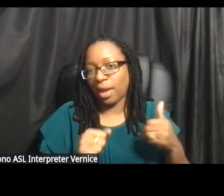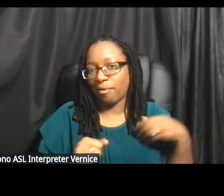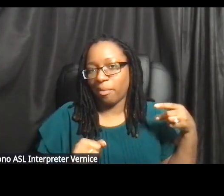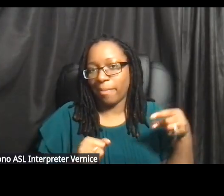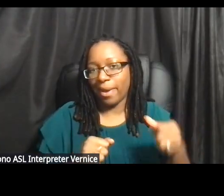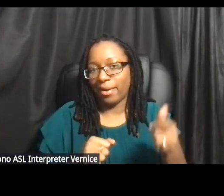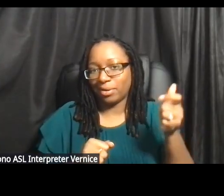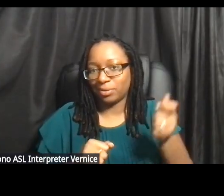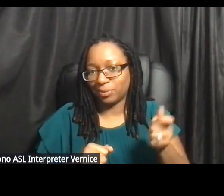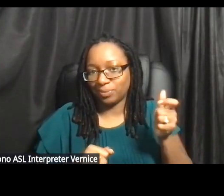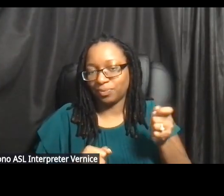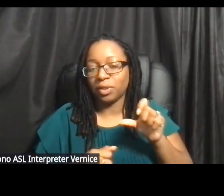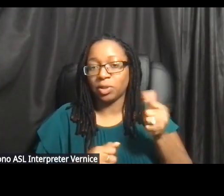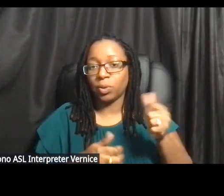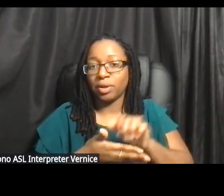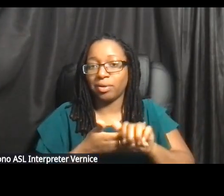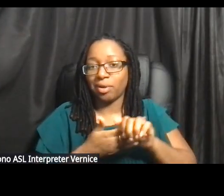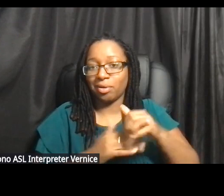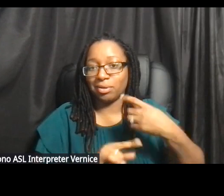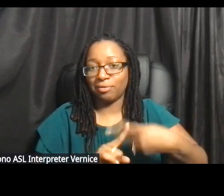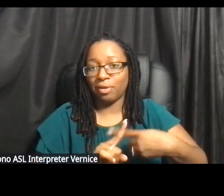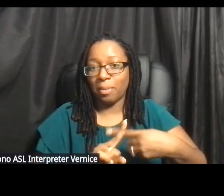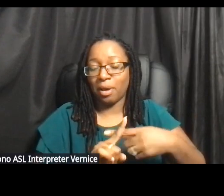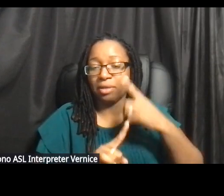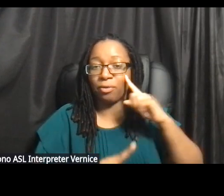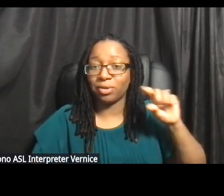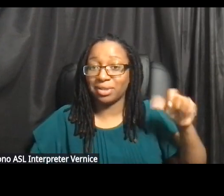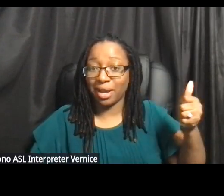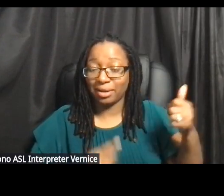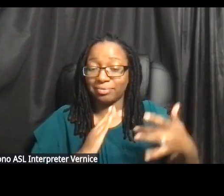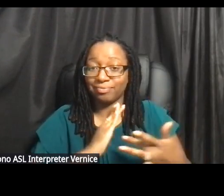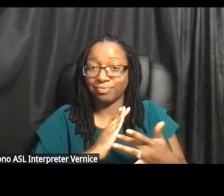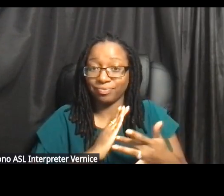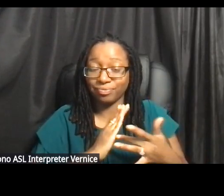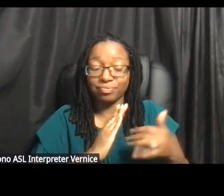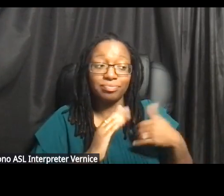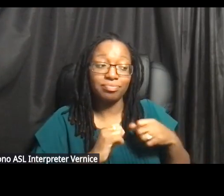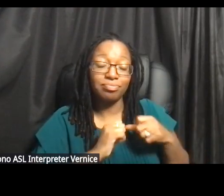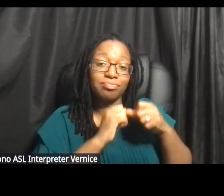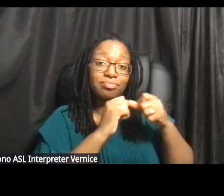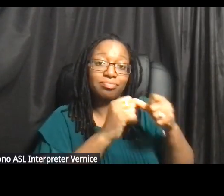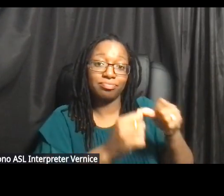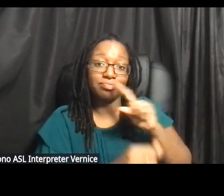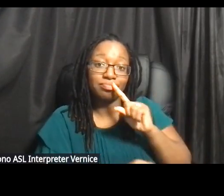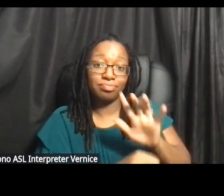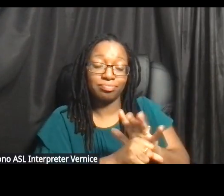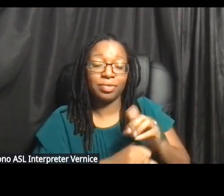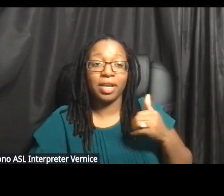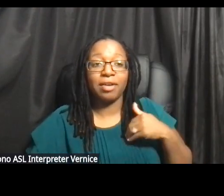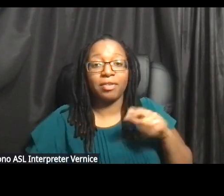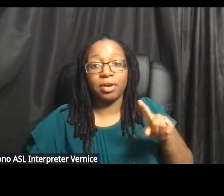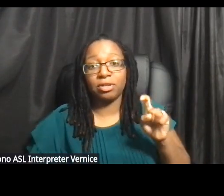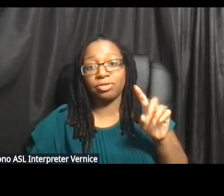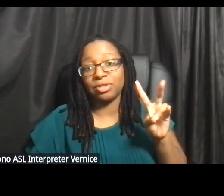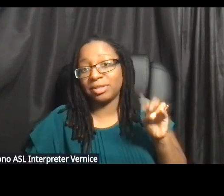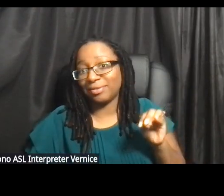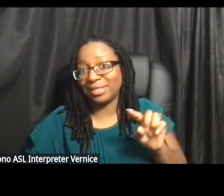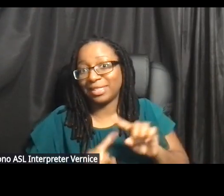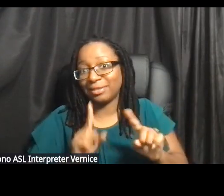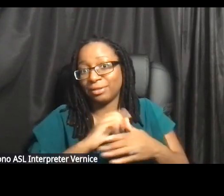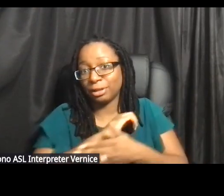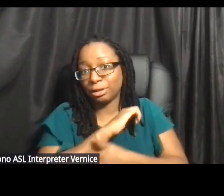$10 a month for 10 devices. They have discounts for longer commitments. They have servers in 117 countries. So I know money is a